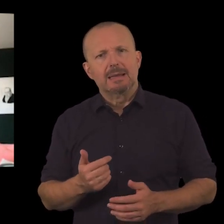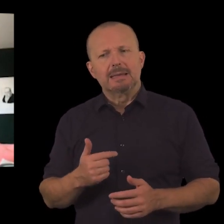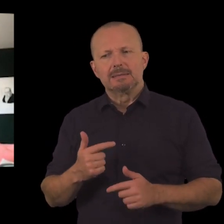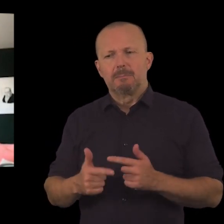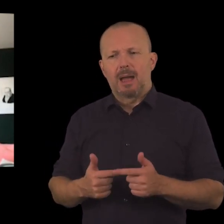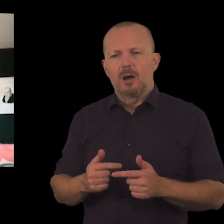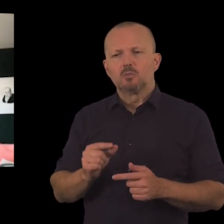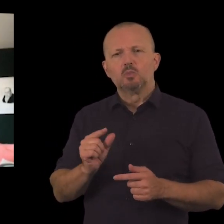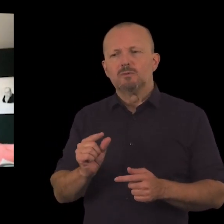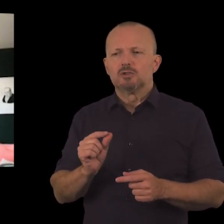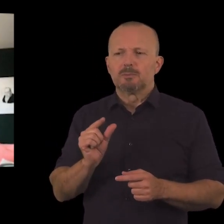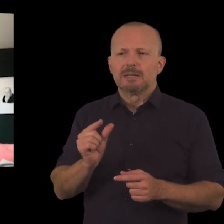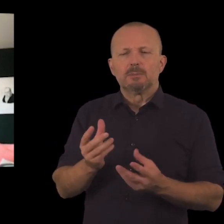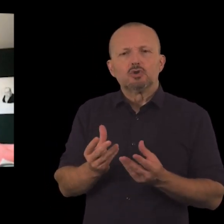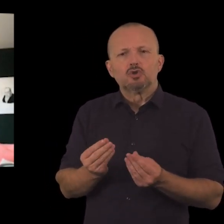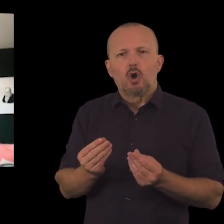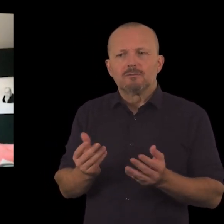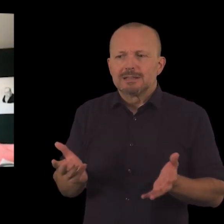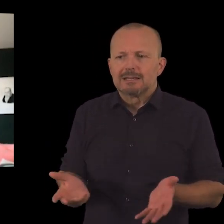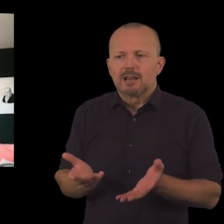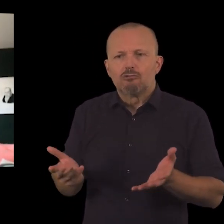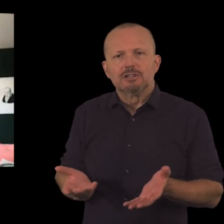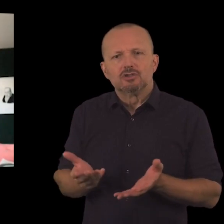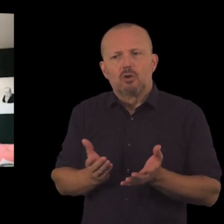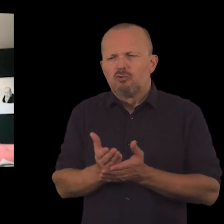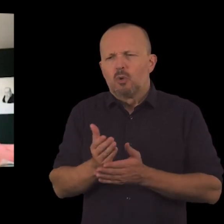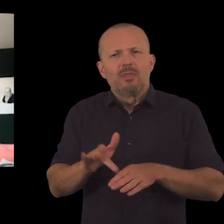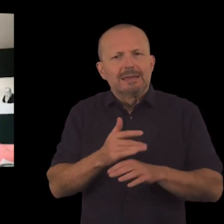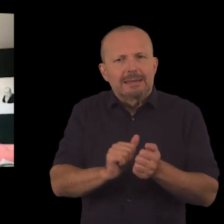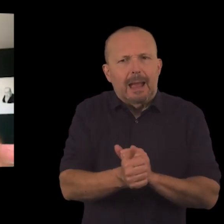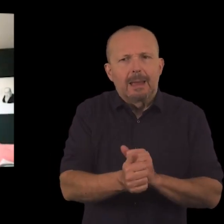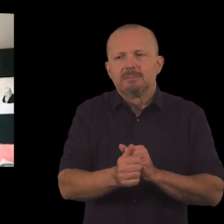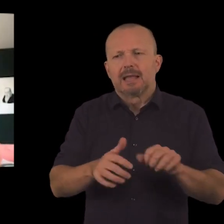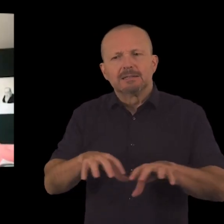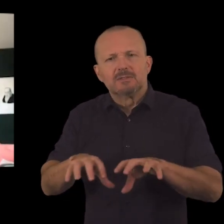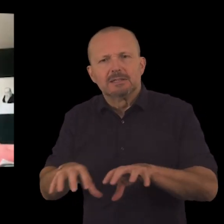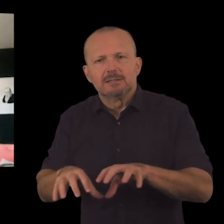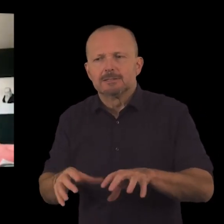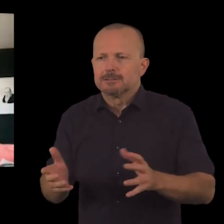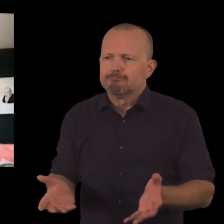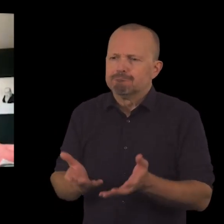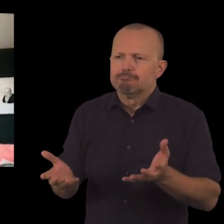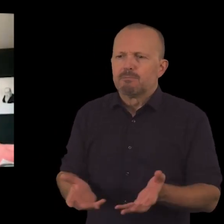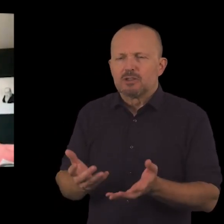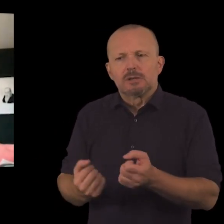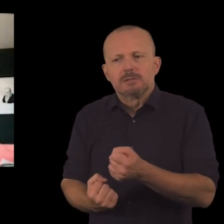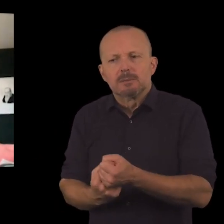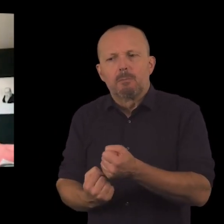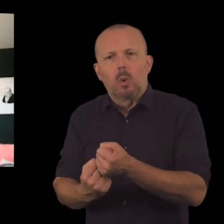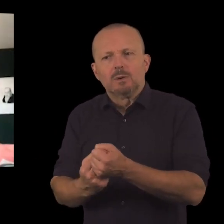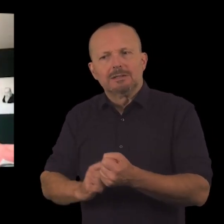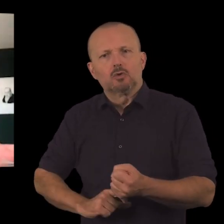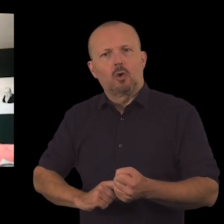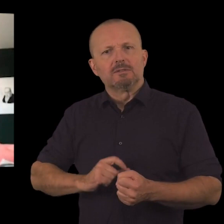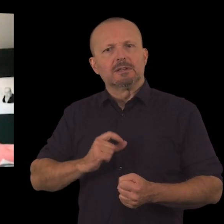just that kind of gentle way of letting people know through these kind of theatre games and exercises that you can do